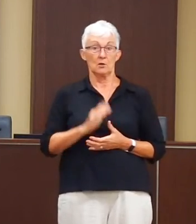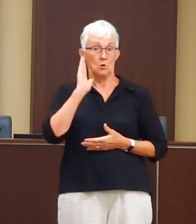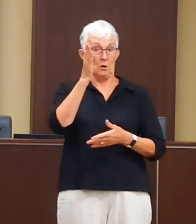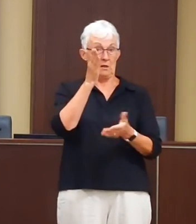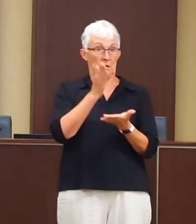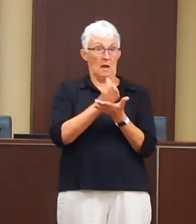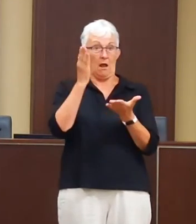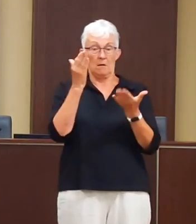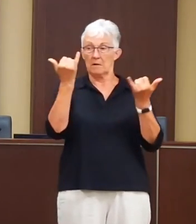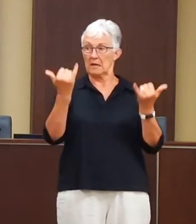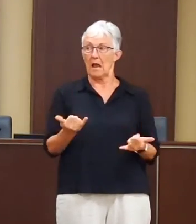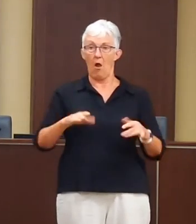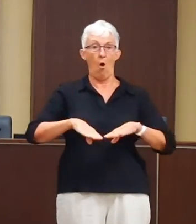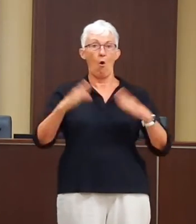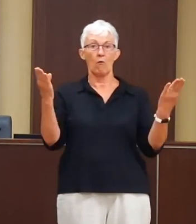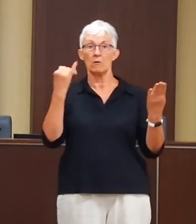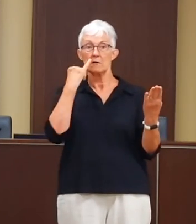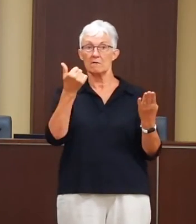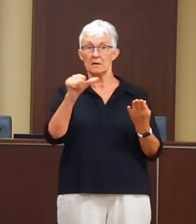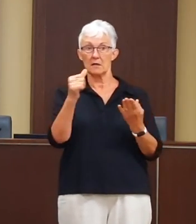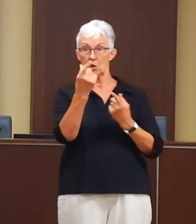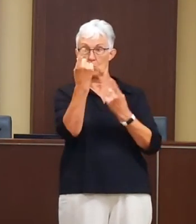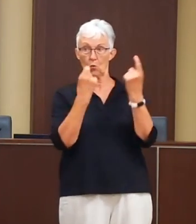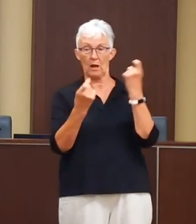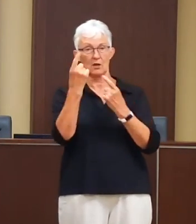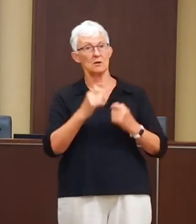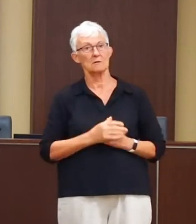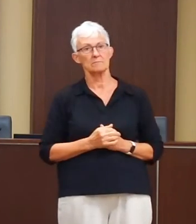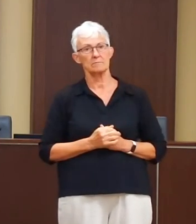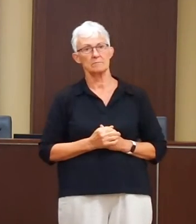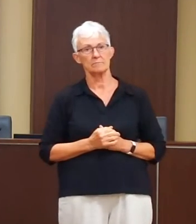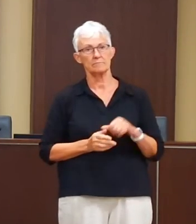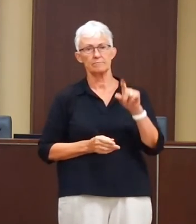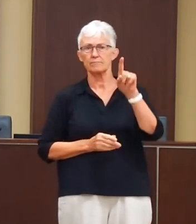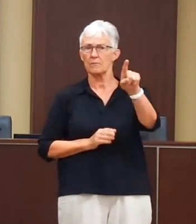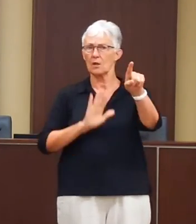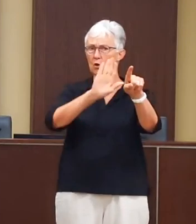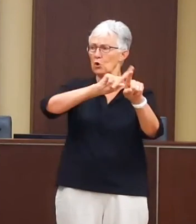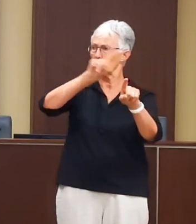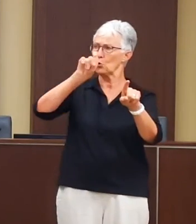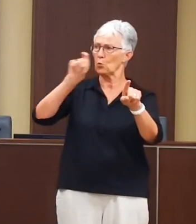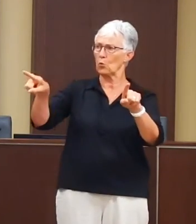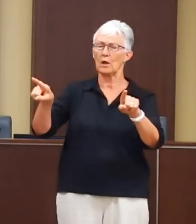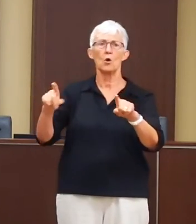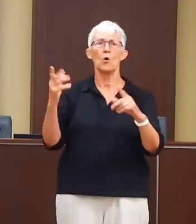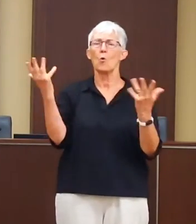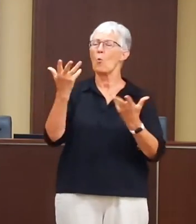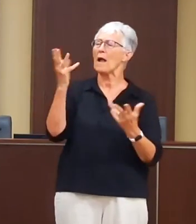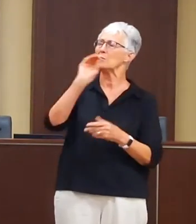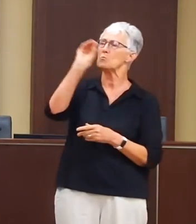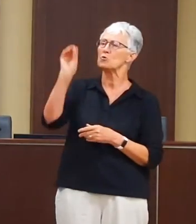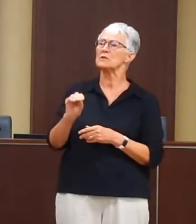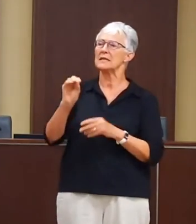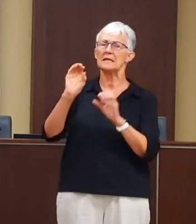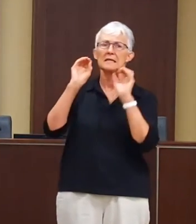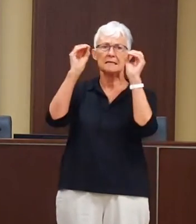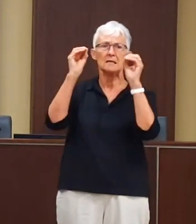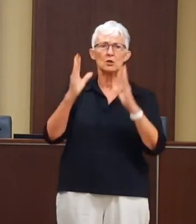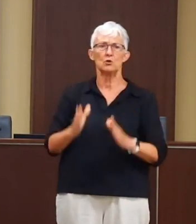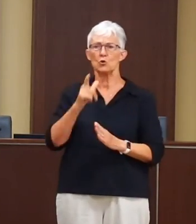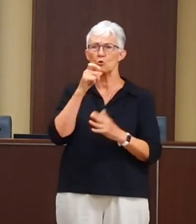prepared to answer any questions that you might have. Yes, ma'am. Do we have any idea what the percentage of vaccinated teachers are, and would there be